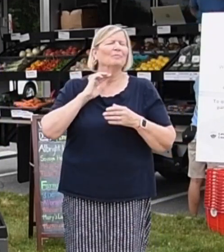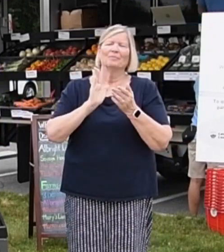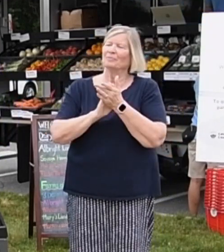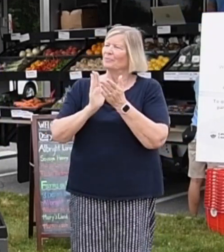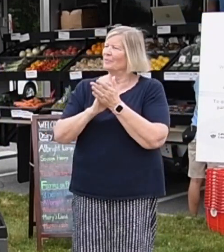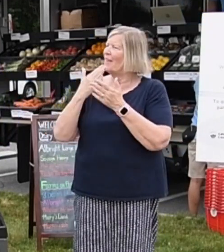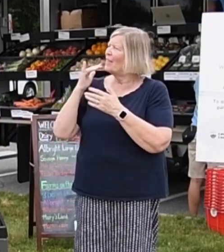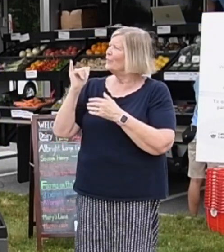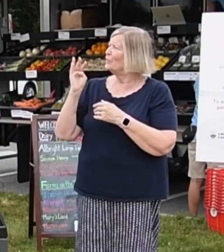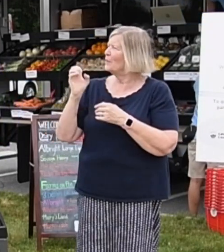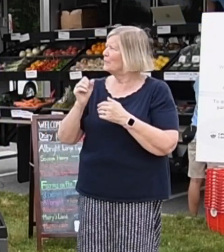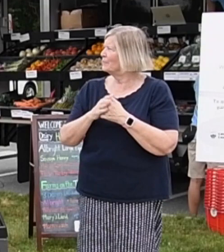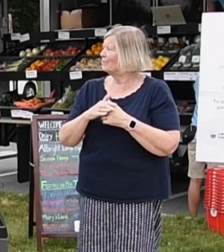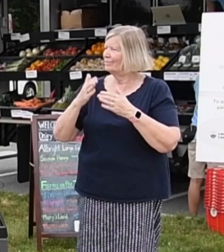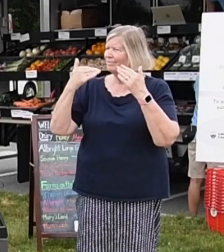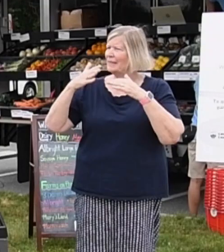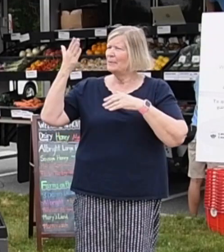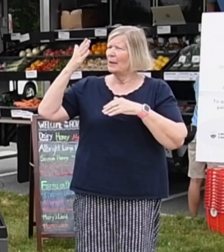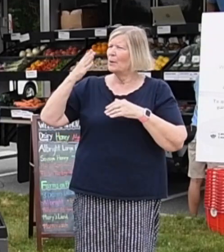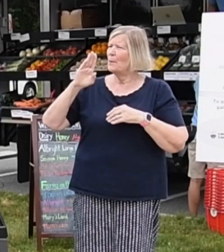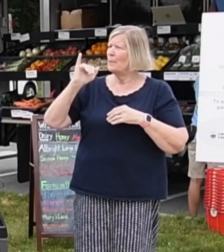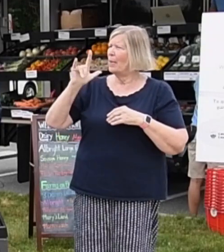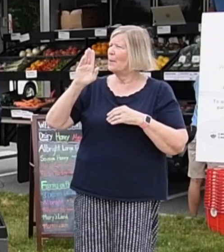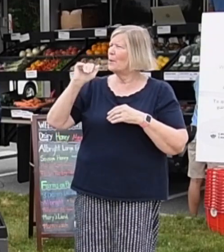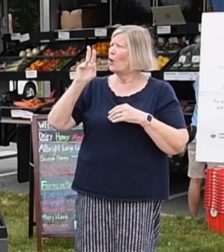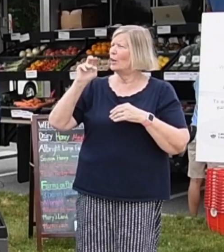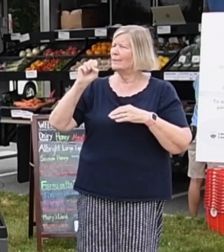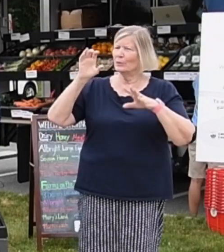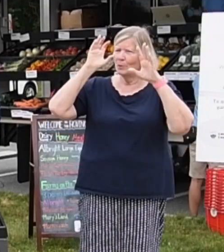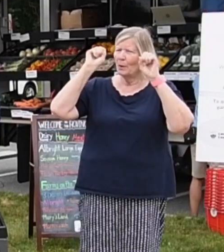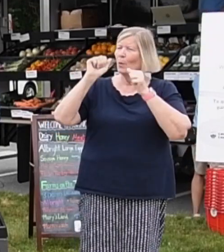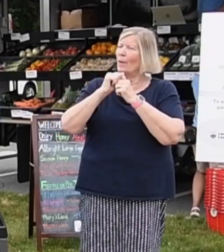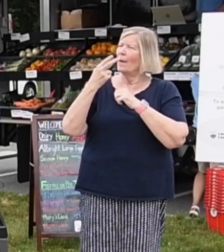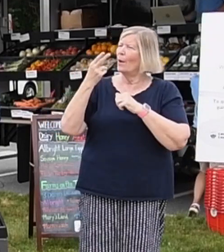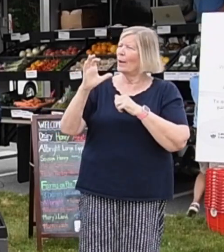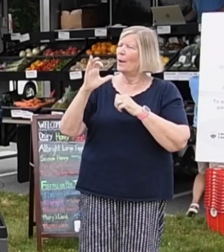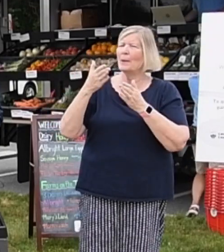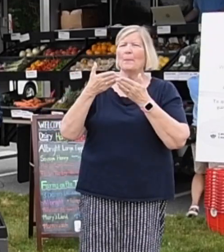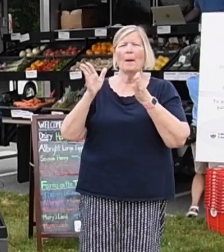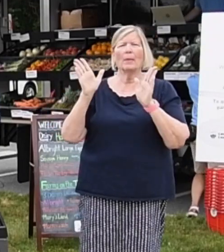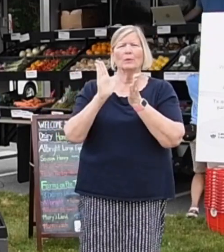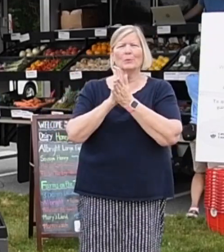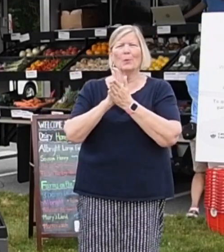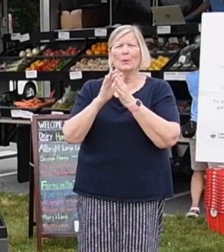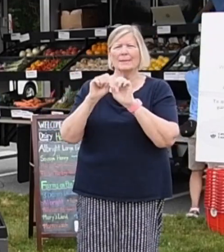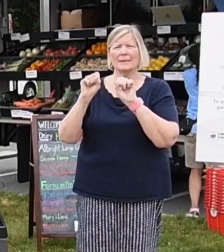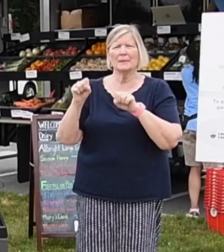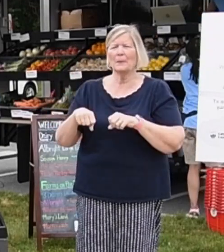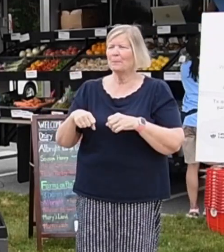Thank you, James. Our next speaker will be Bill Barnes, superintendent with the Howard County Public School System.